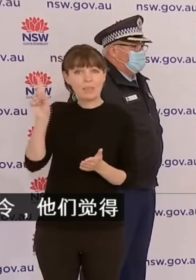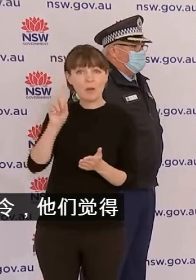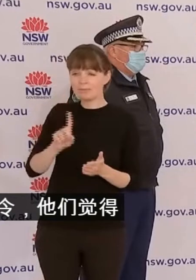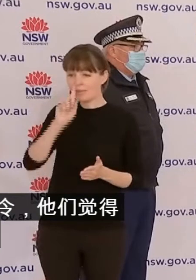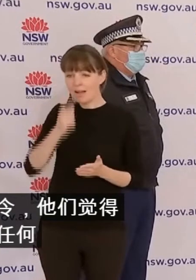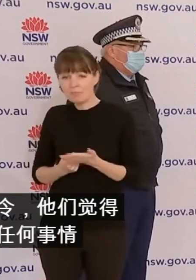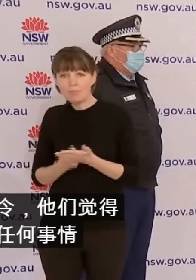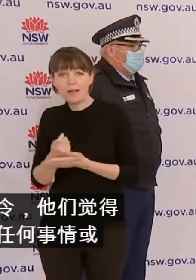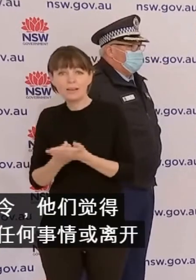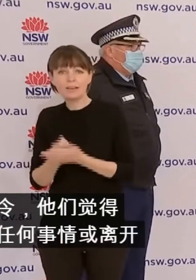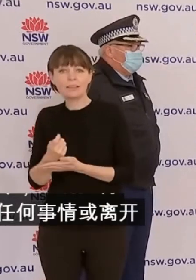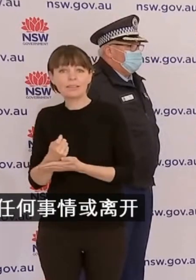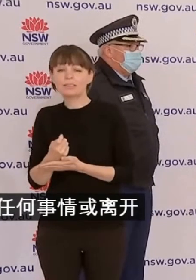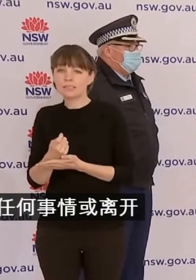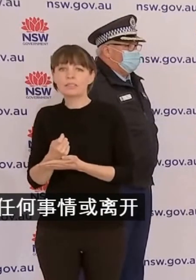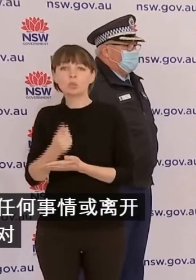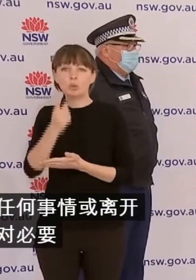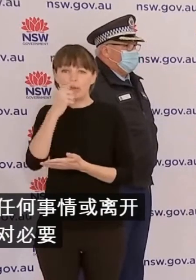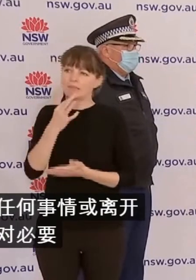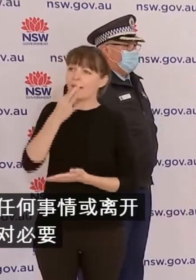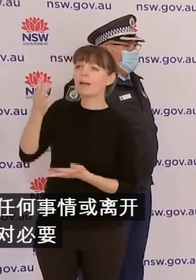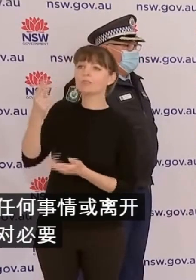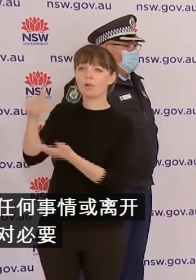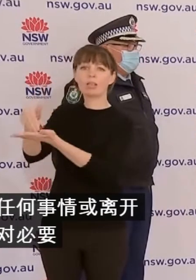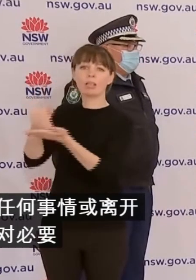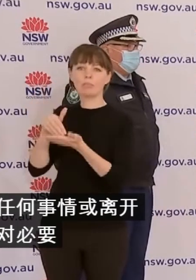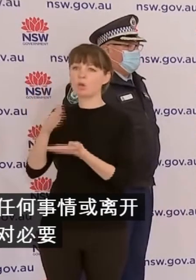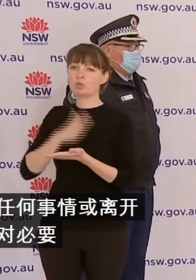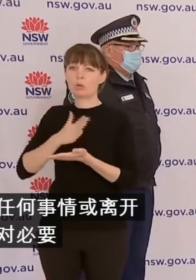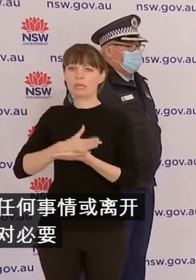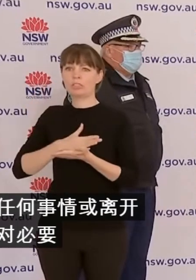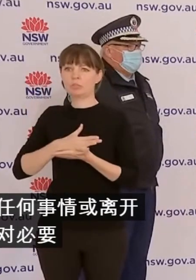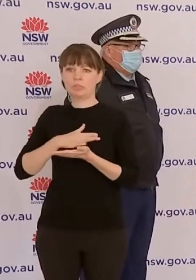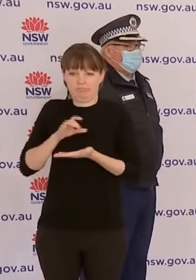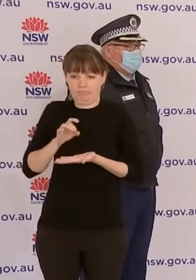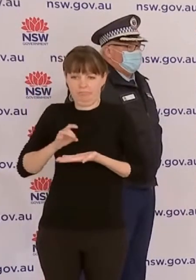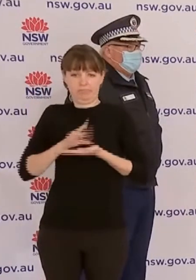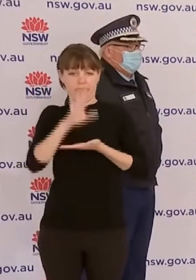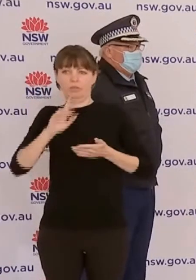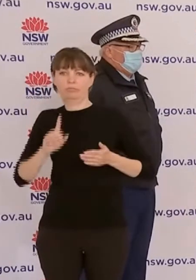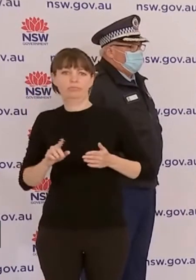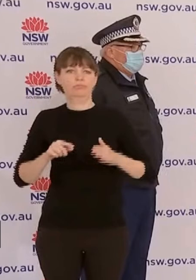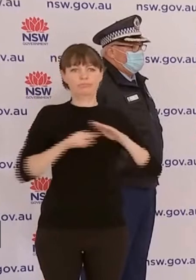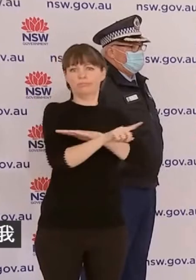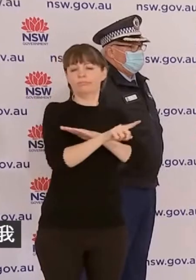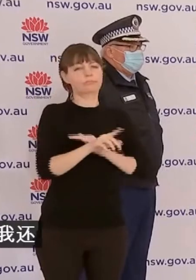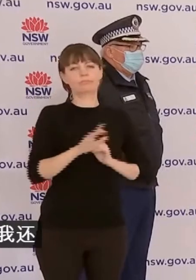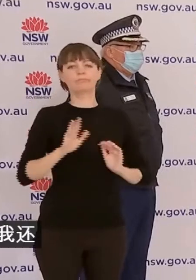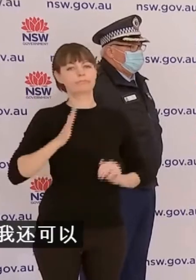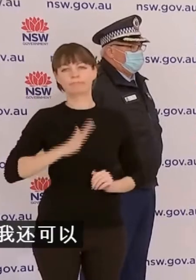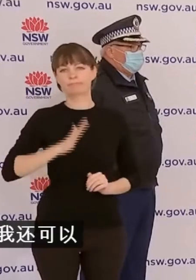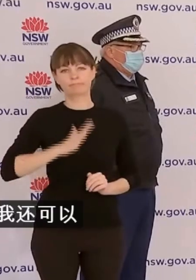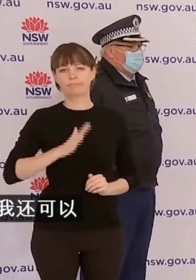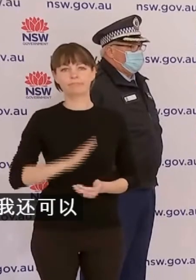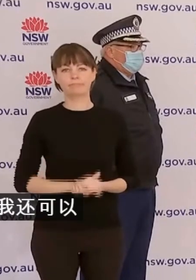they have to do anything or leave their home unless it's absolutely necessary. And like Victoria. And on that front, can